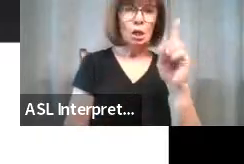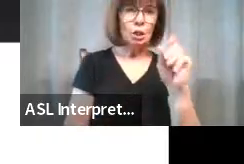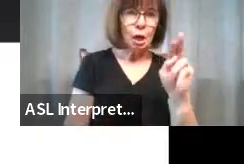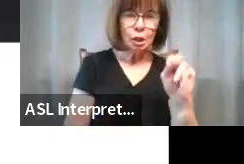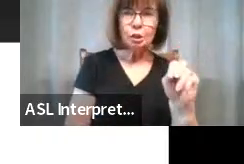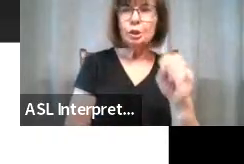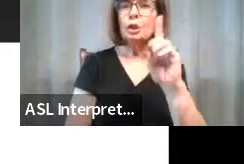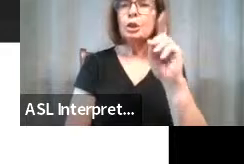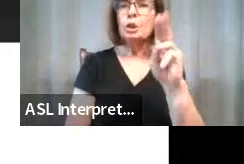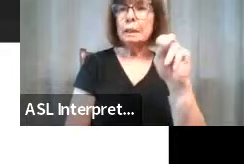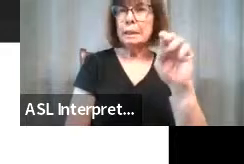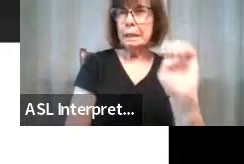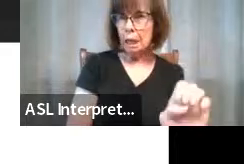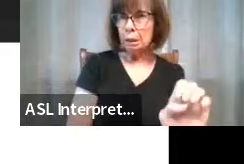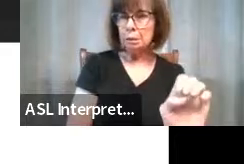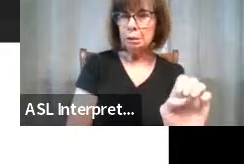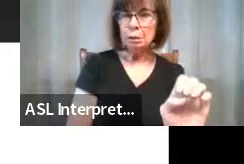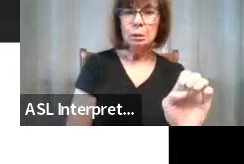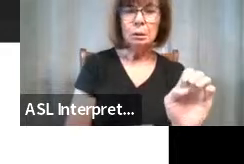Dunn.